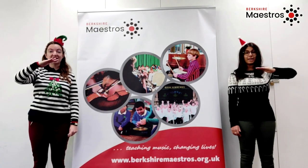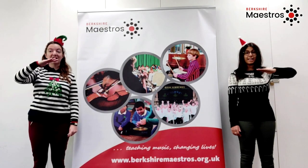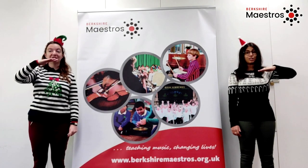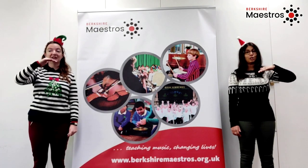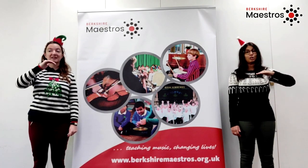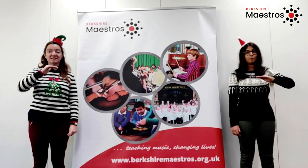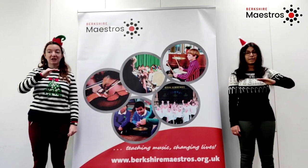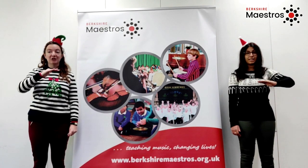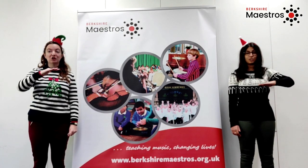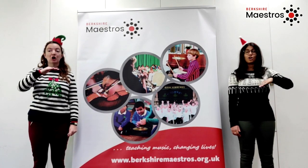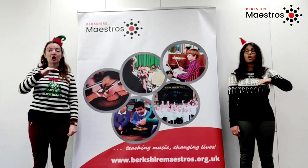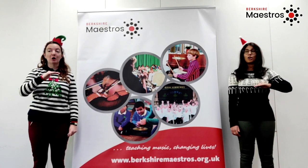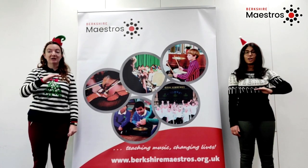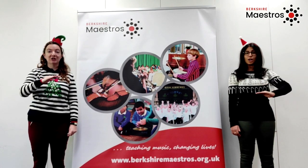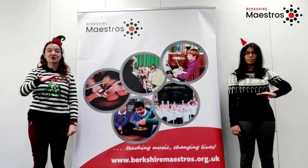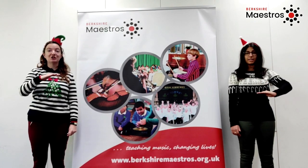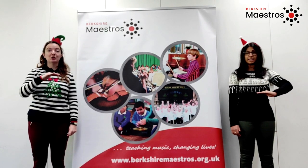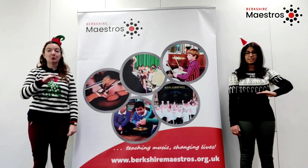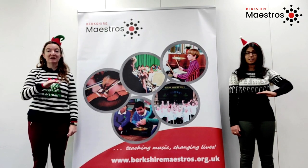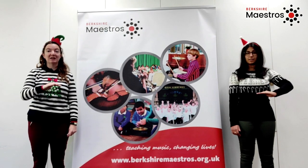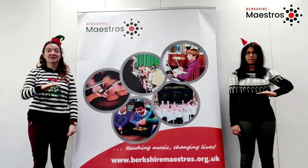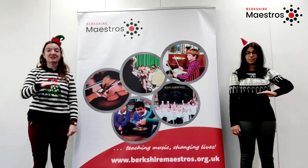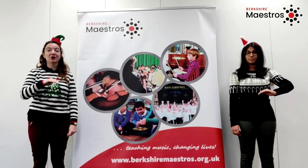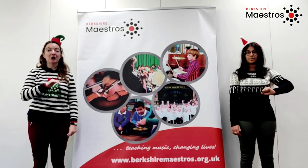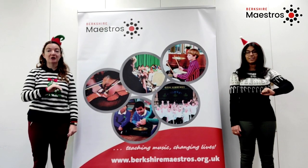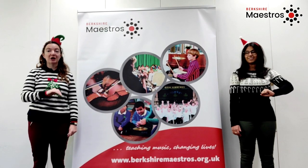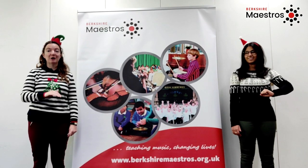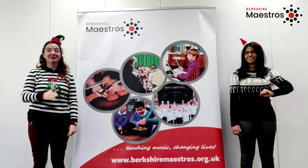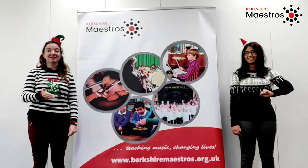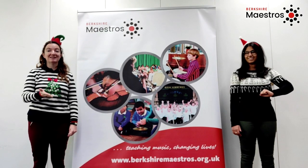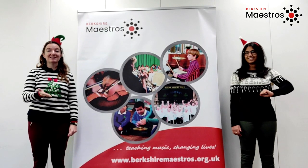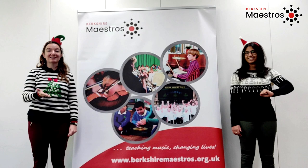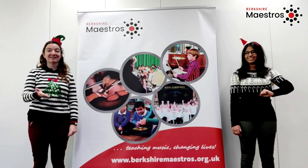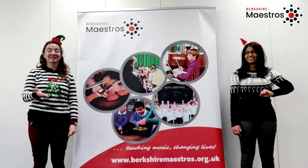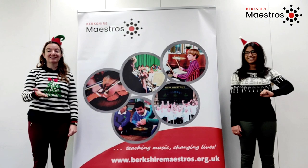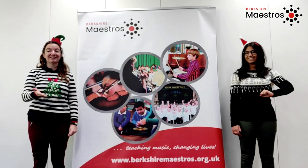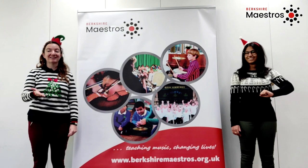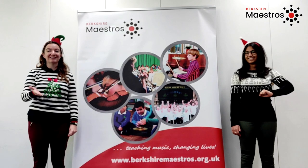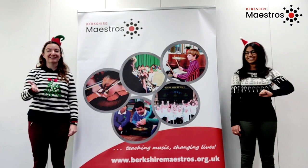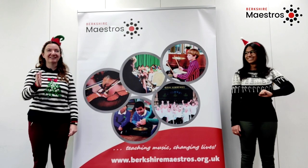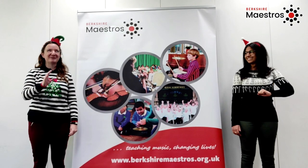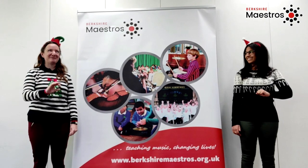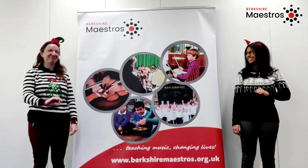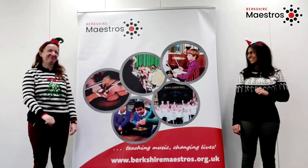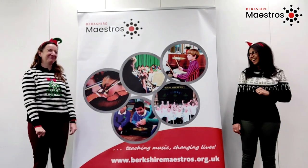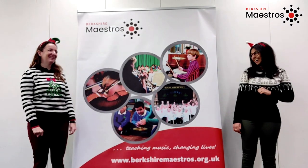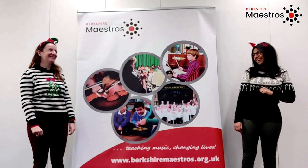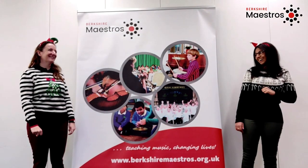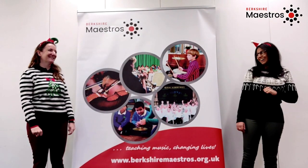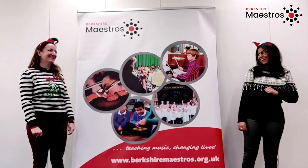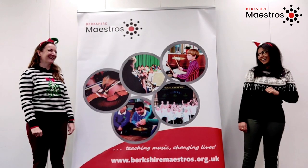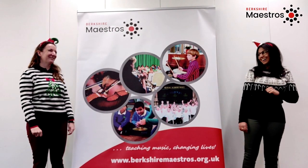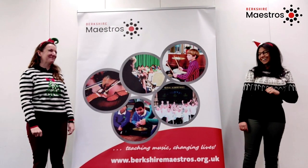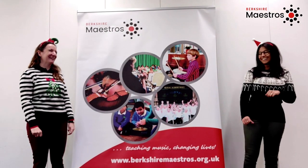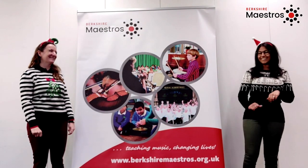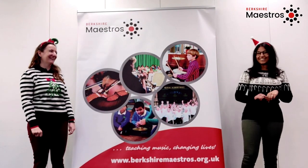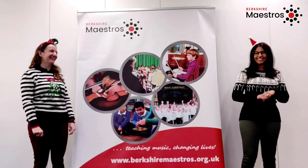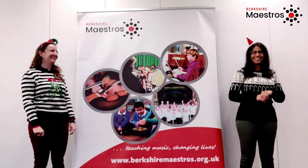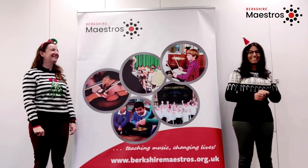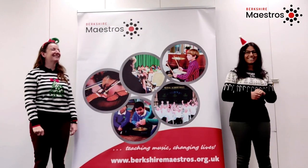Prancer, Vixen, Comet, Cupid, Donner, Blitzen. Doesn't it sound amazing? Oh, it really